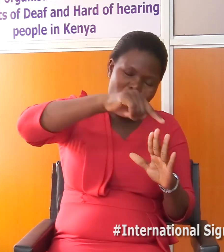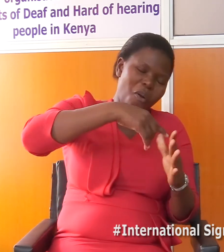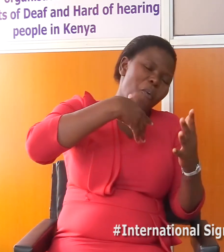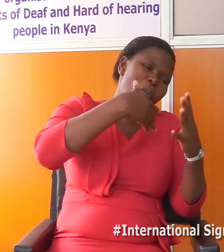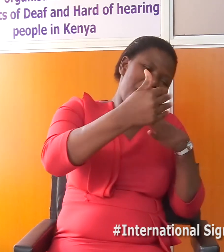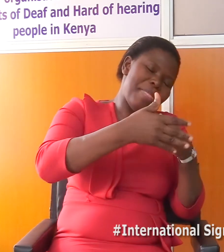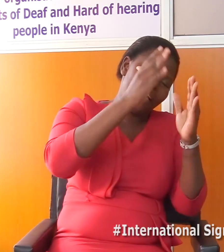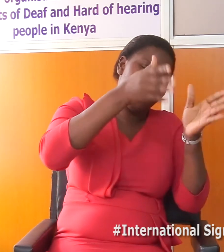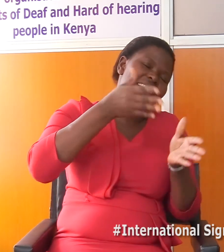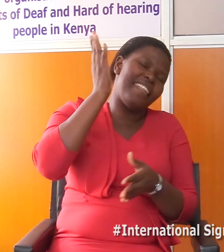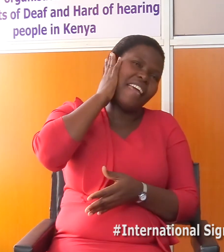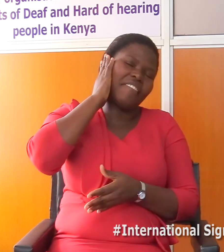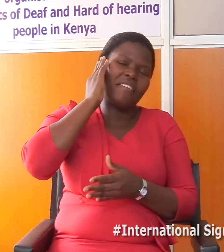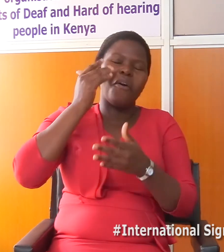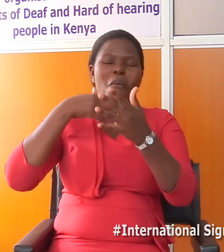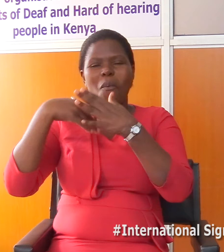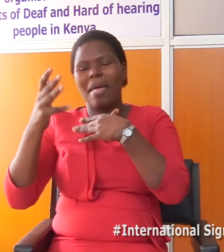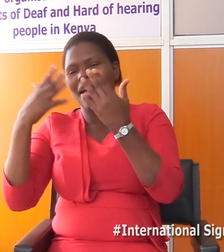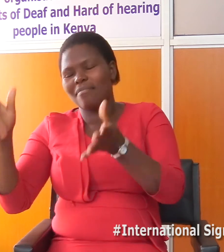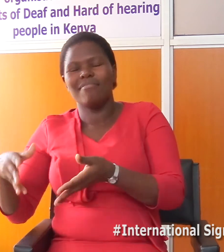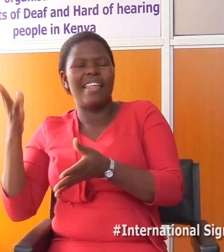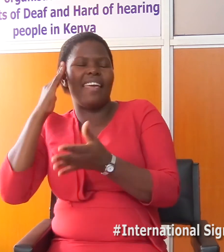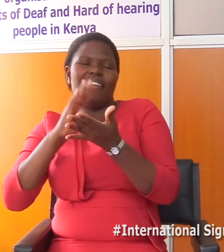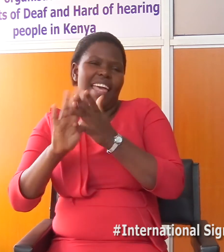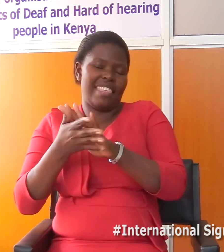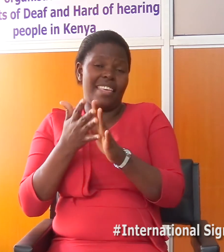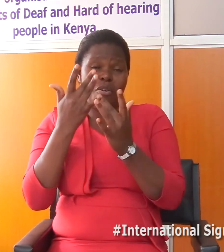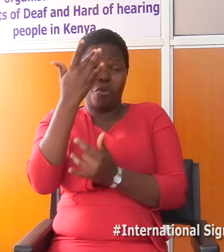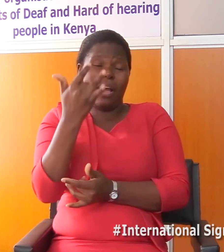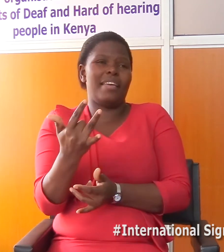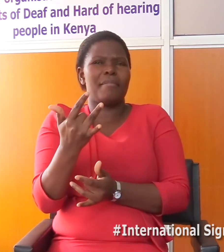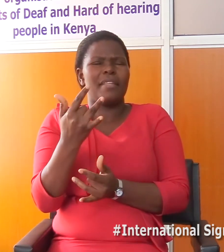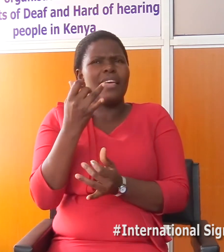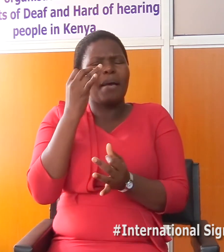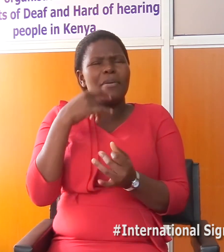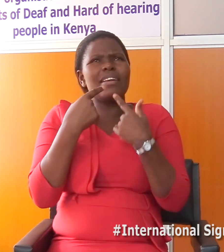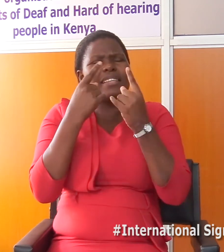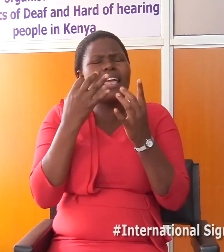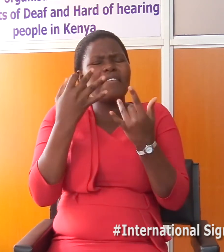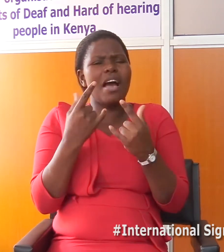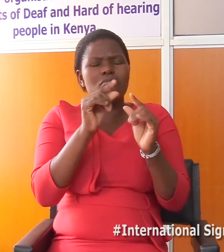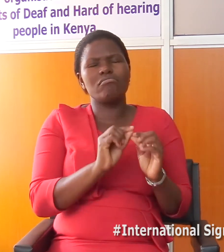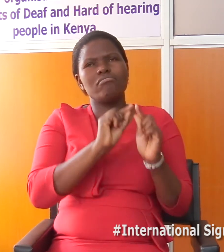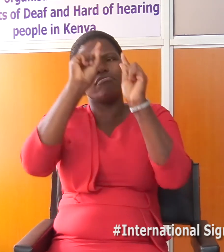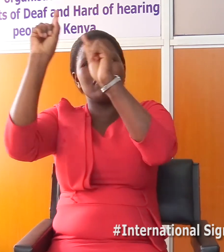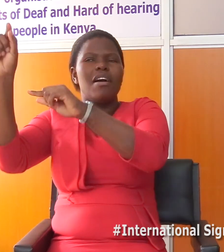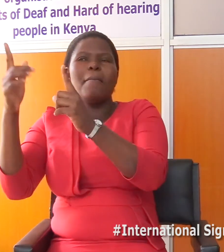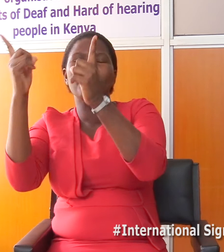important to all of us, whether you are deaf, whether you are not deaf, anybody. Yeah, why? Because, for example,